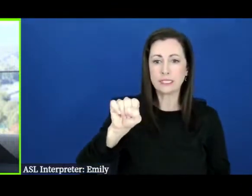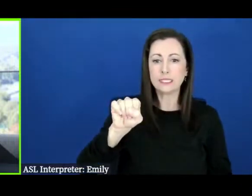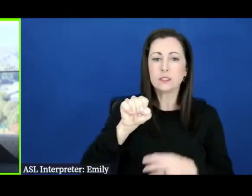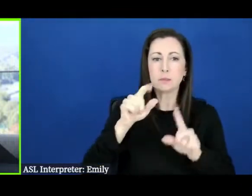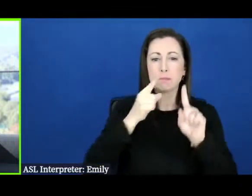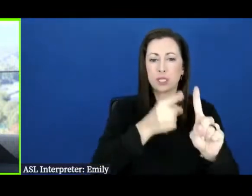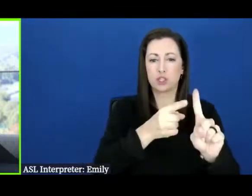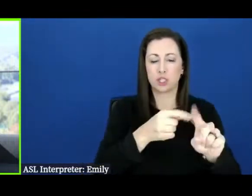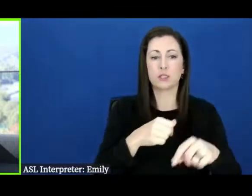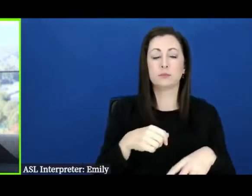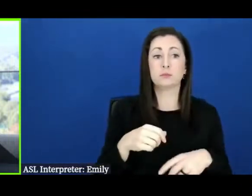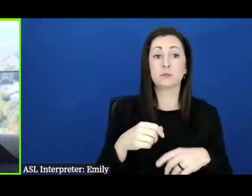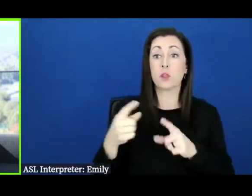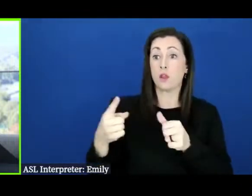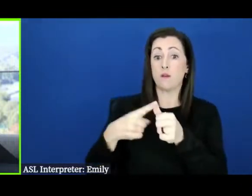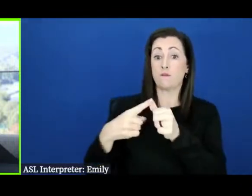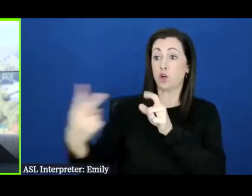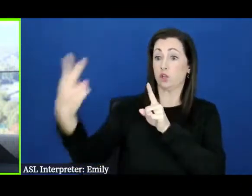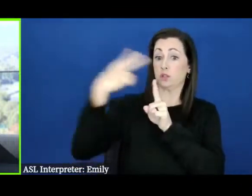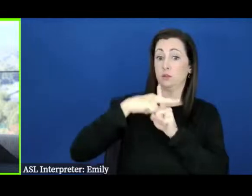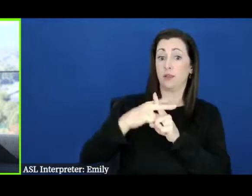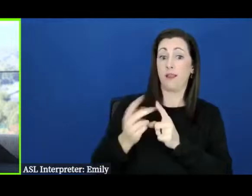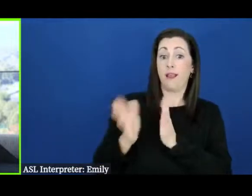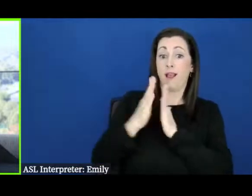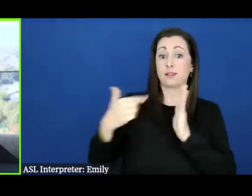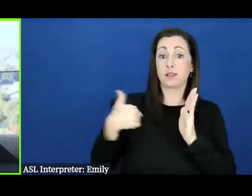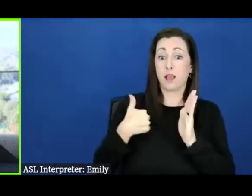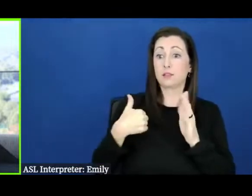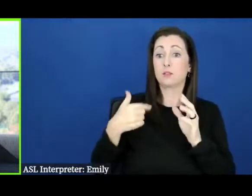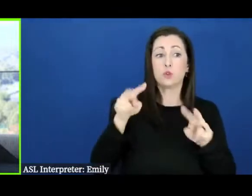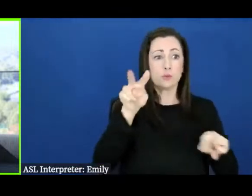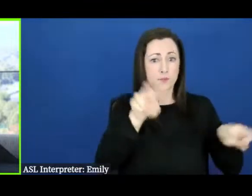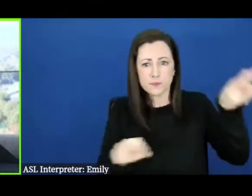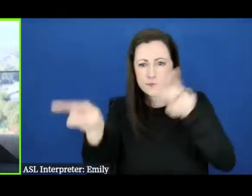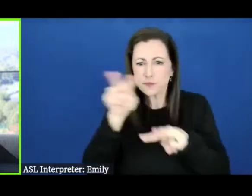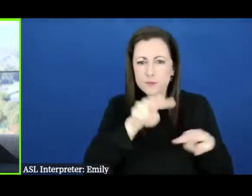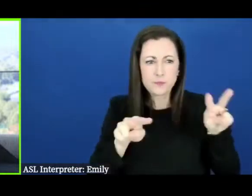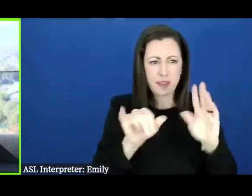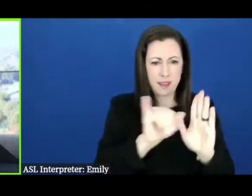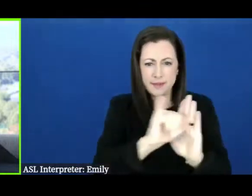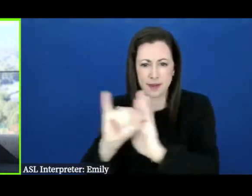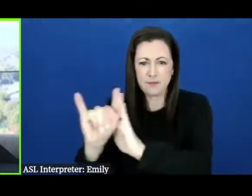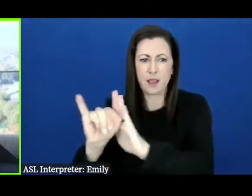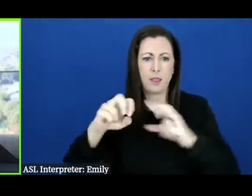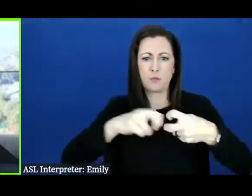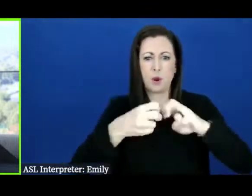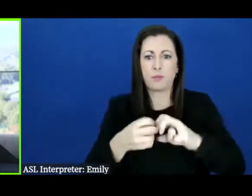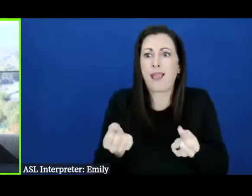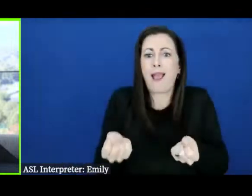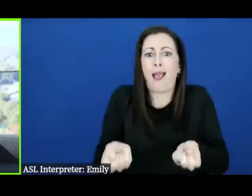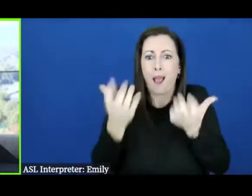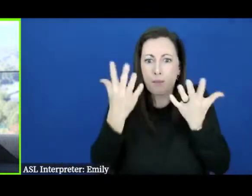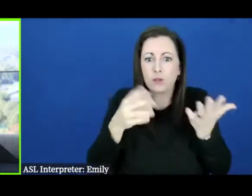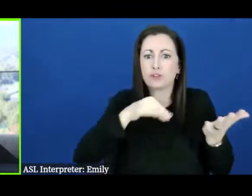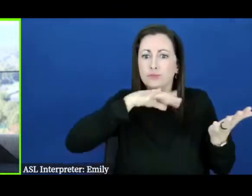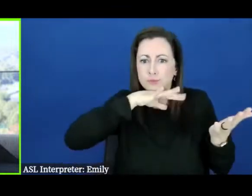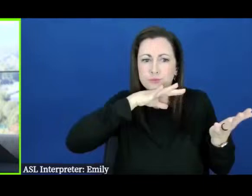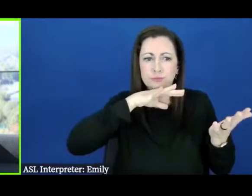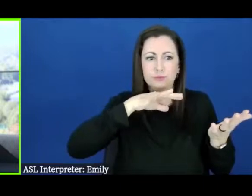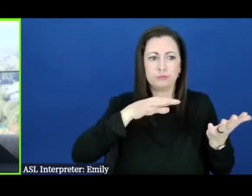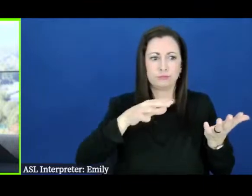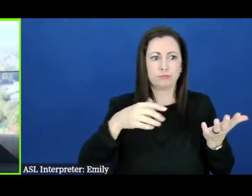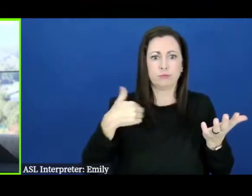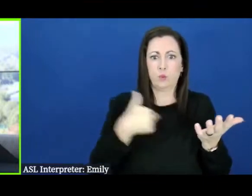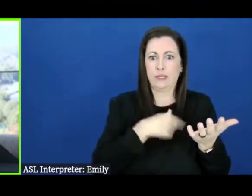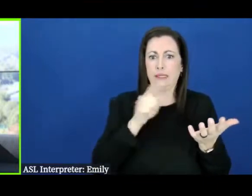us was to kind of scope out what is the problem. How much debris are we talking about? And that started